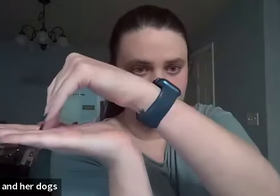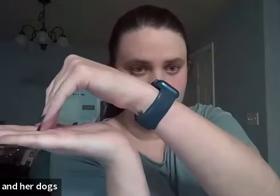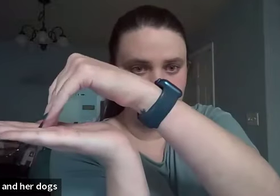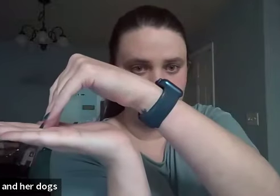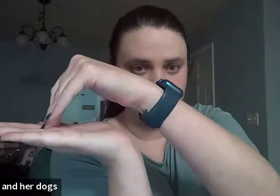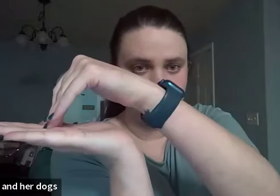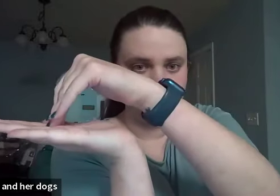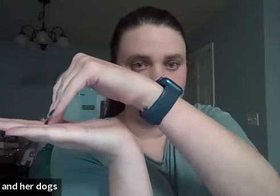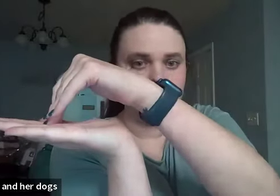million.